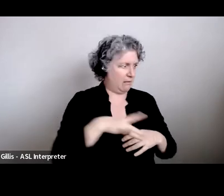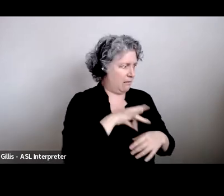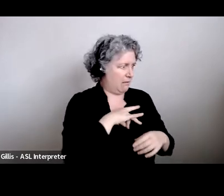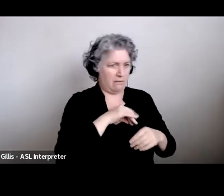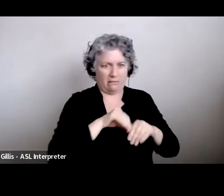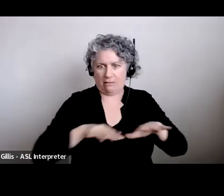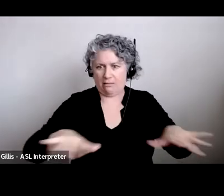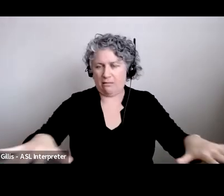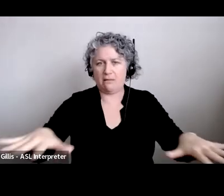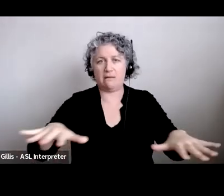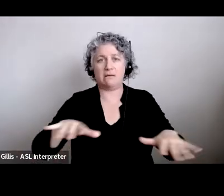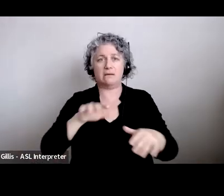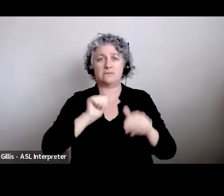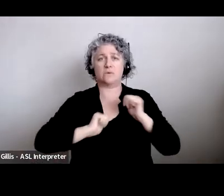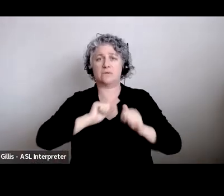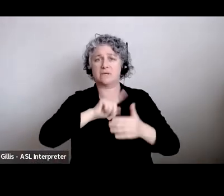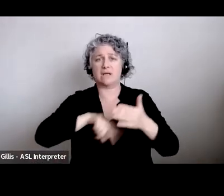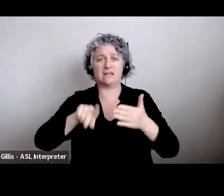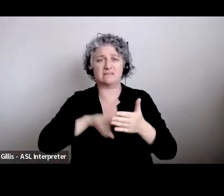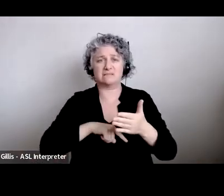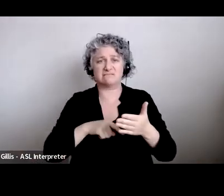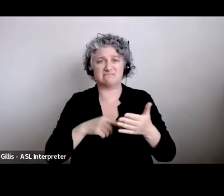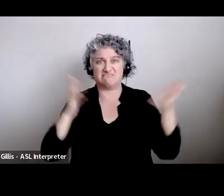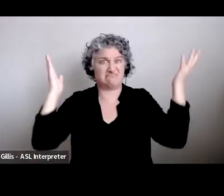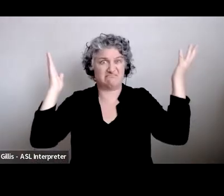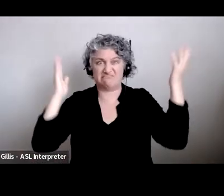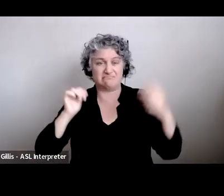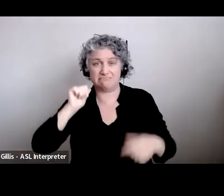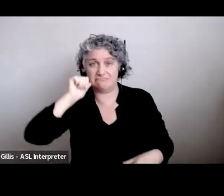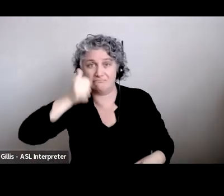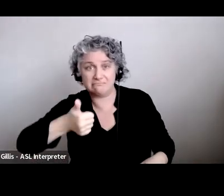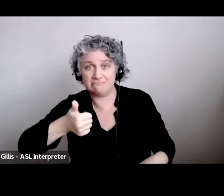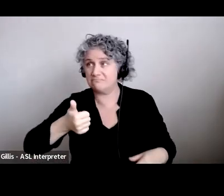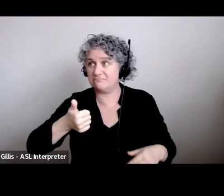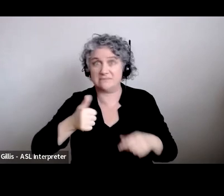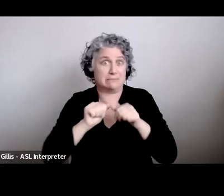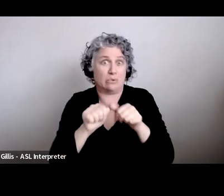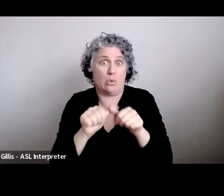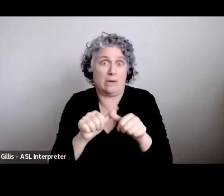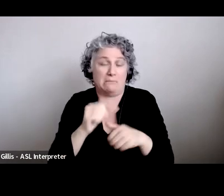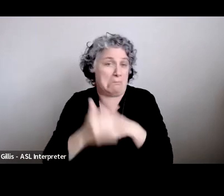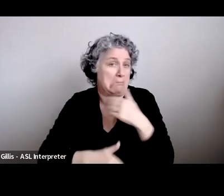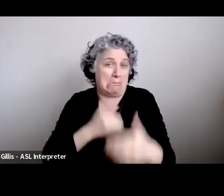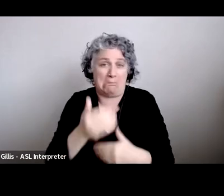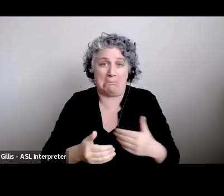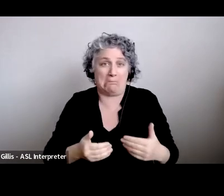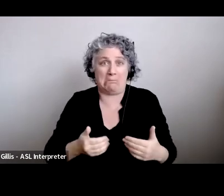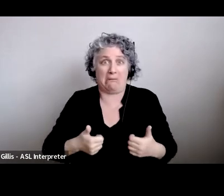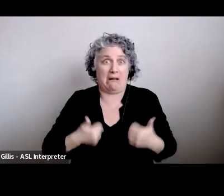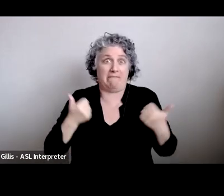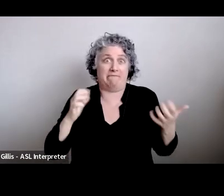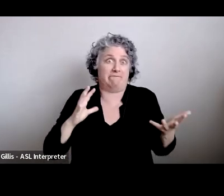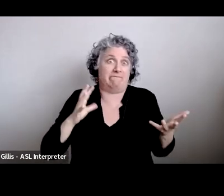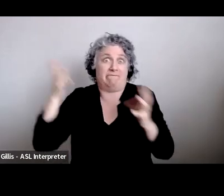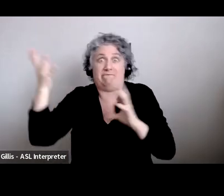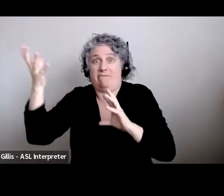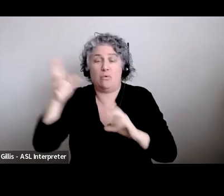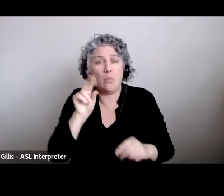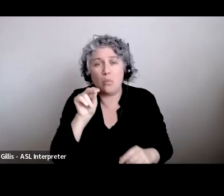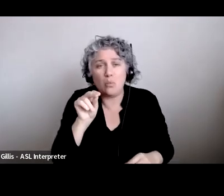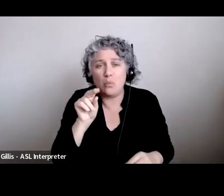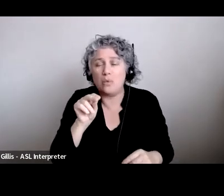and then guess what? We just got up the next day and kind of kept going. So you really